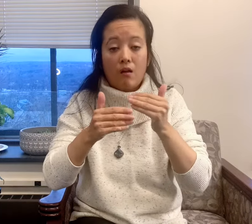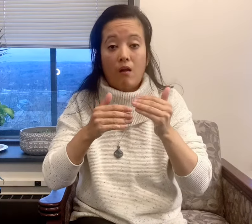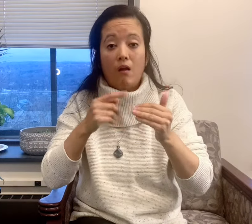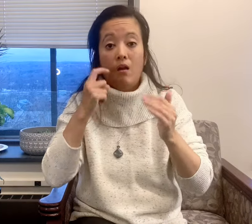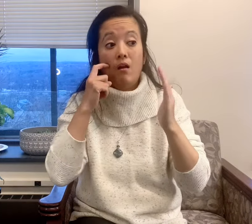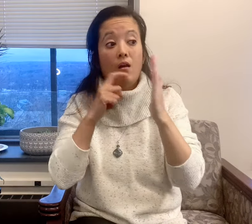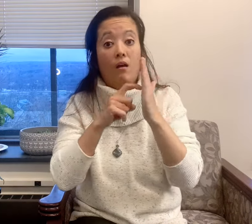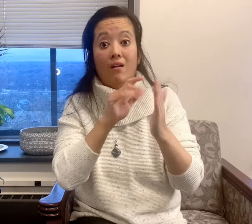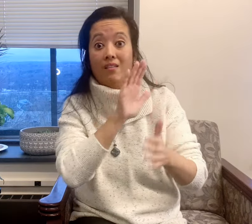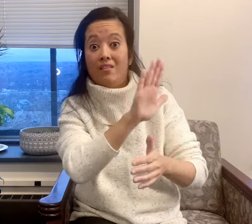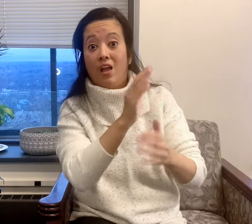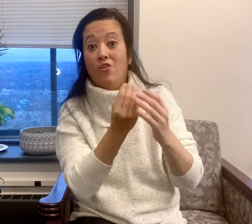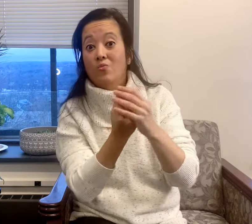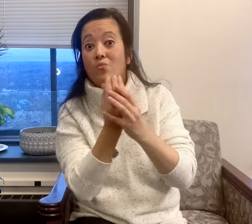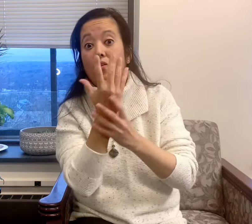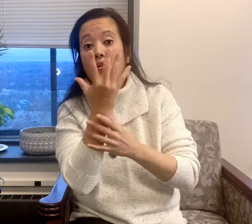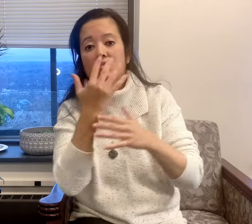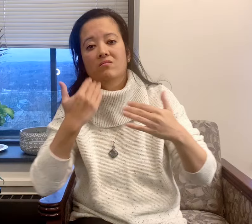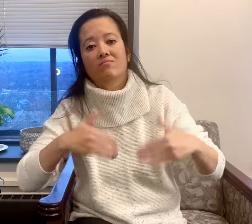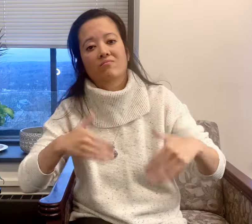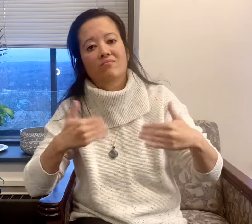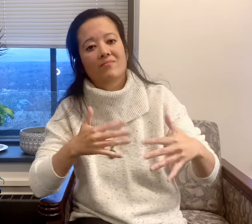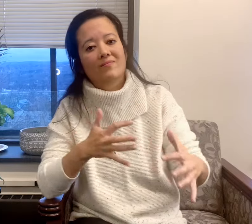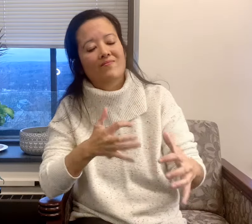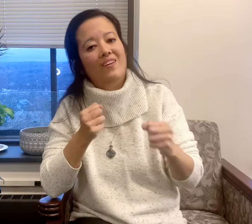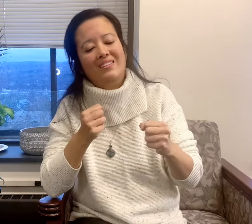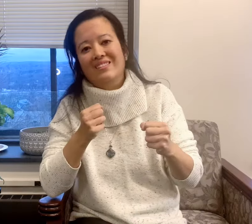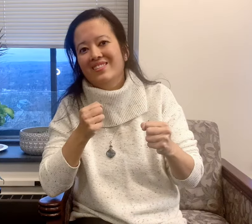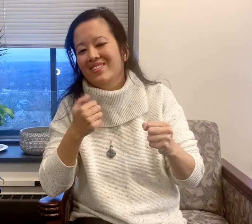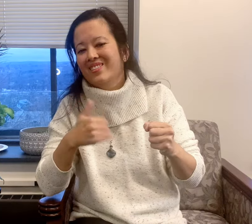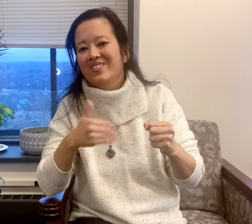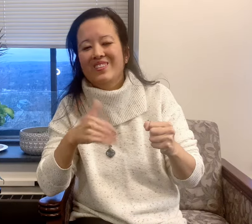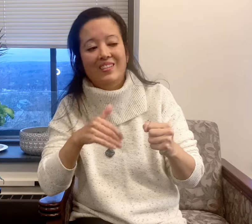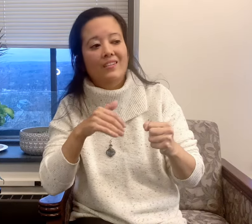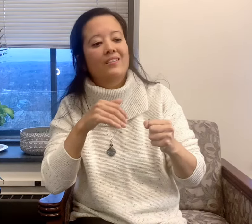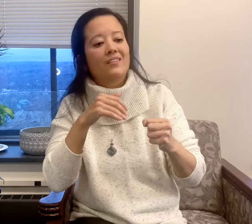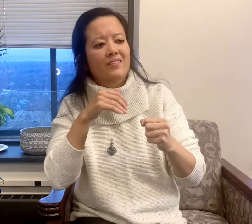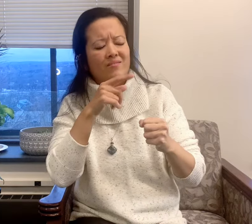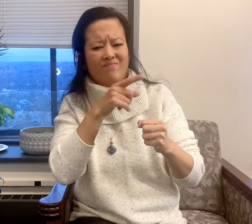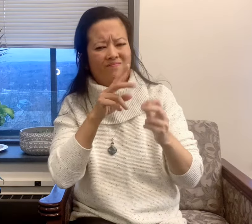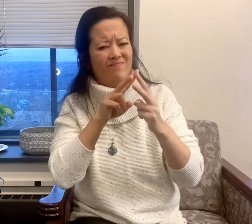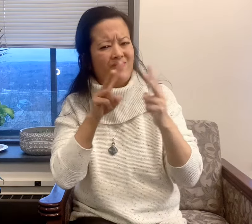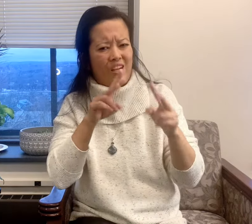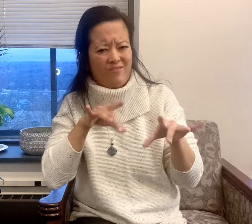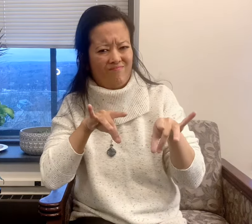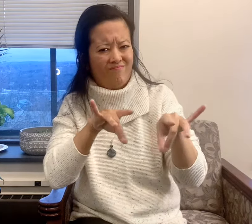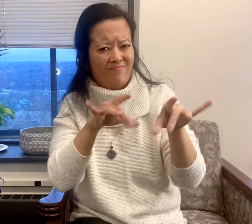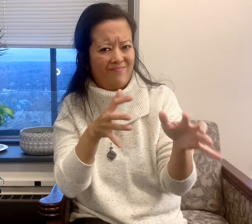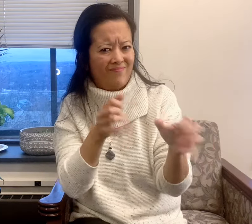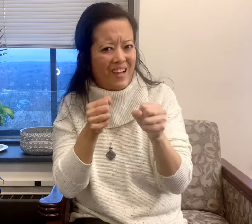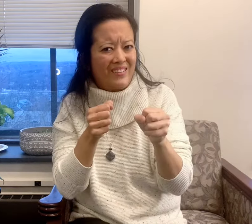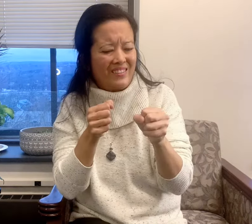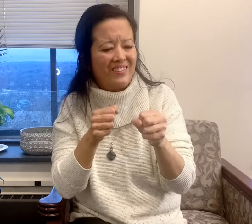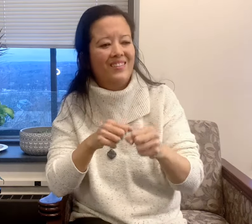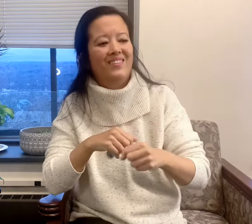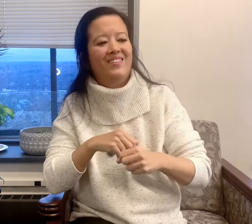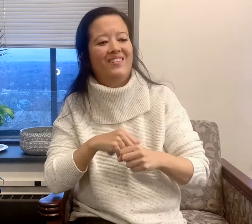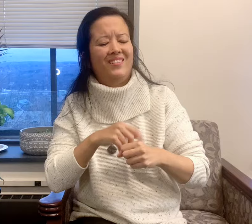themselves. And then what I see is them grow, and they grow so quickly. They pick up sign